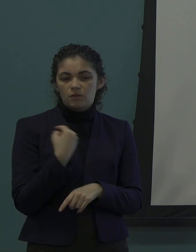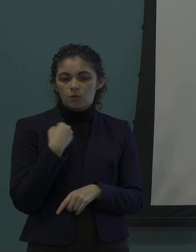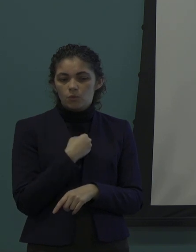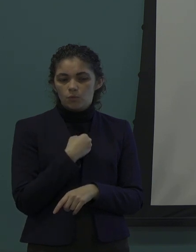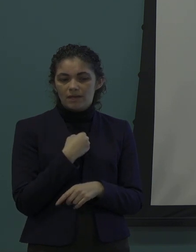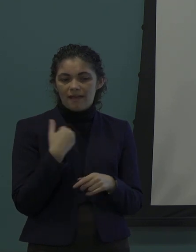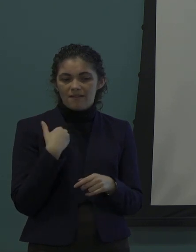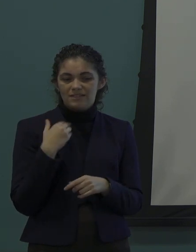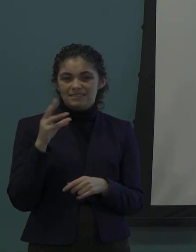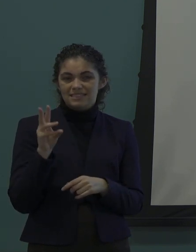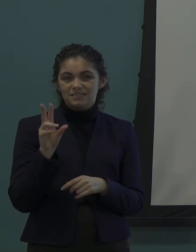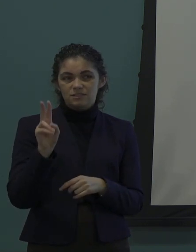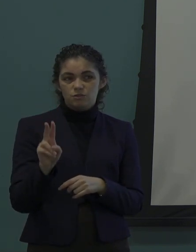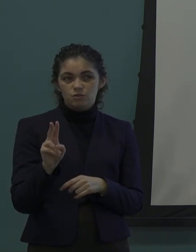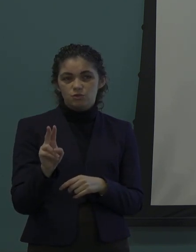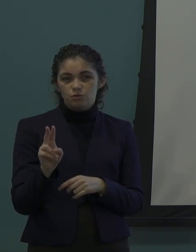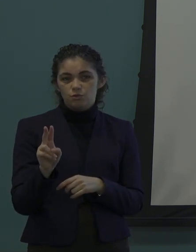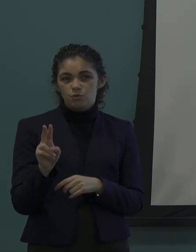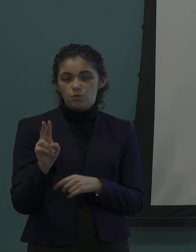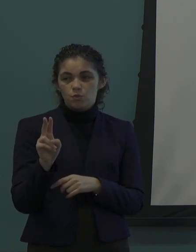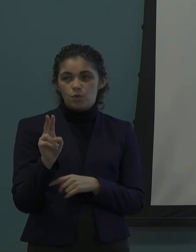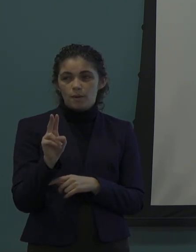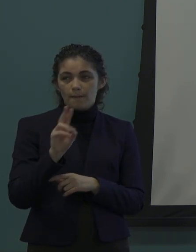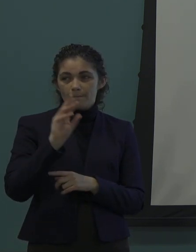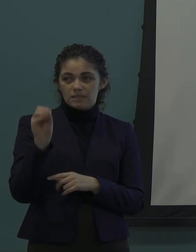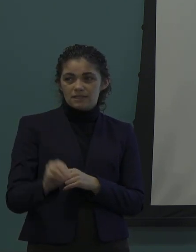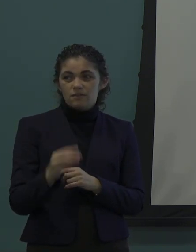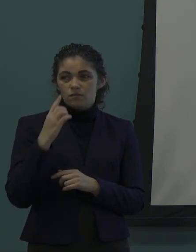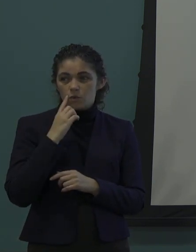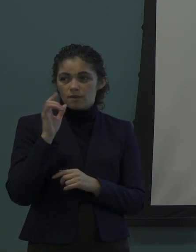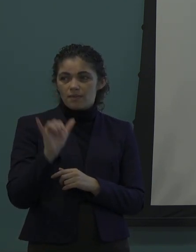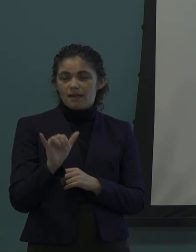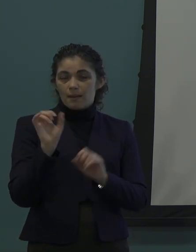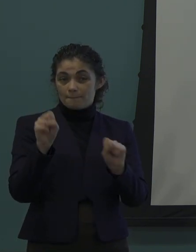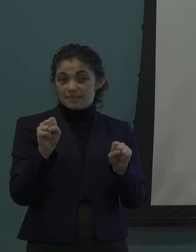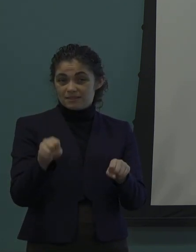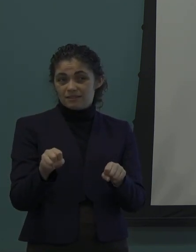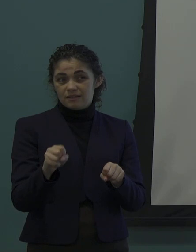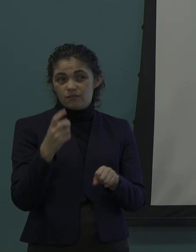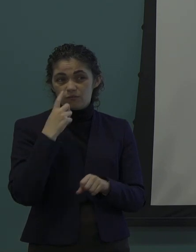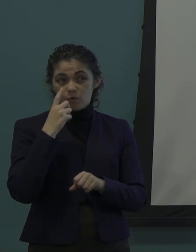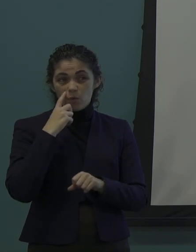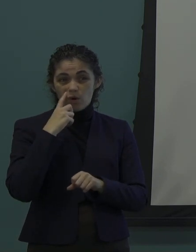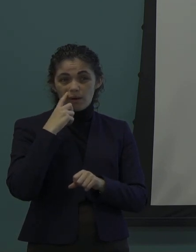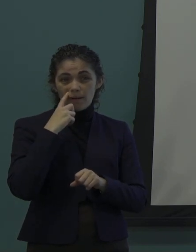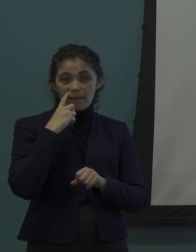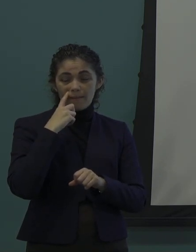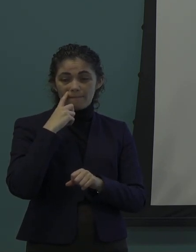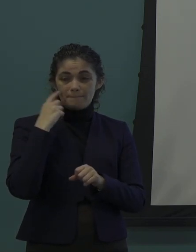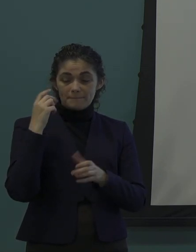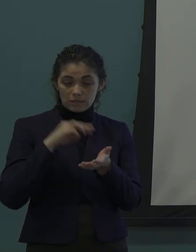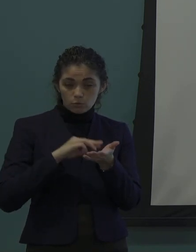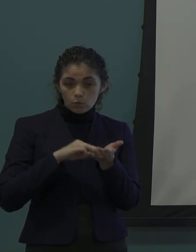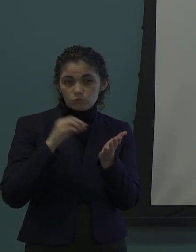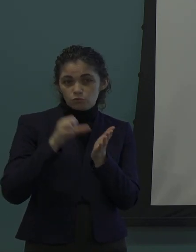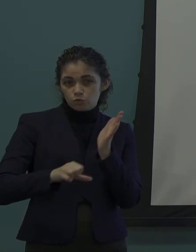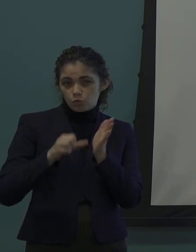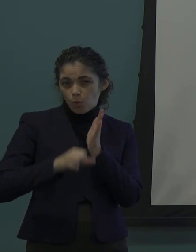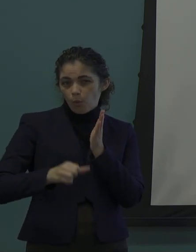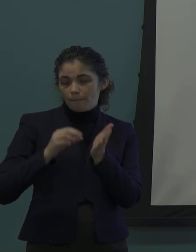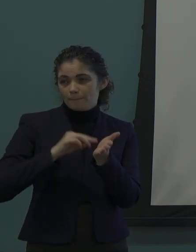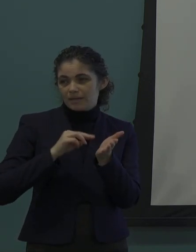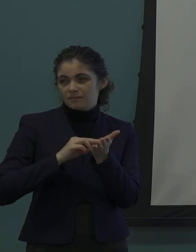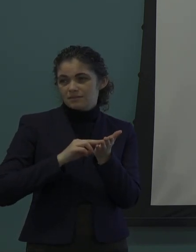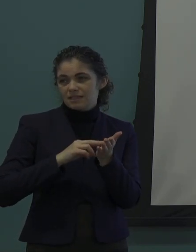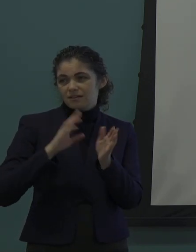currently at 62% of utilization or capacity for medical and surgical beds for adults. For